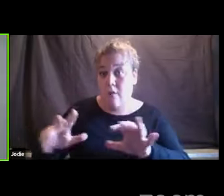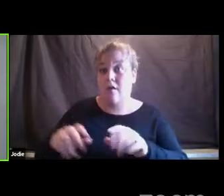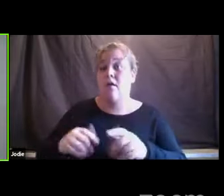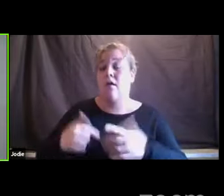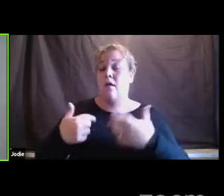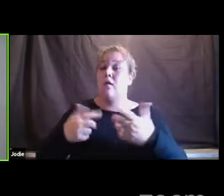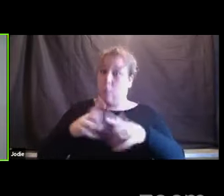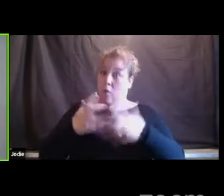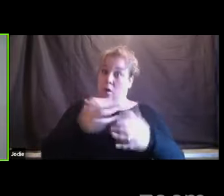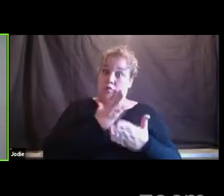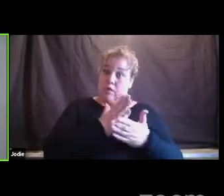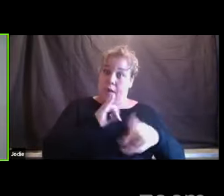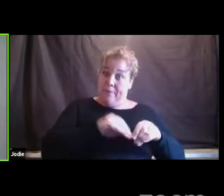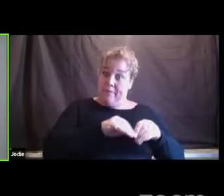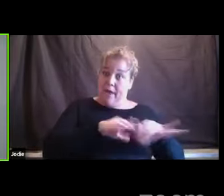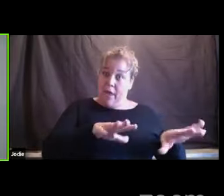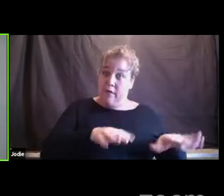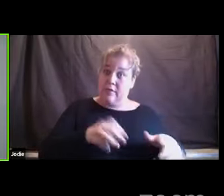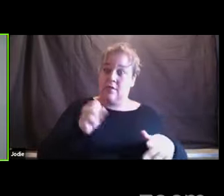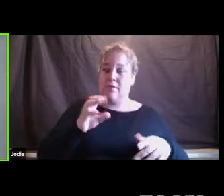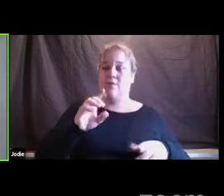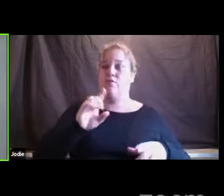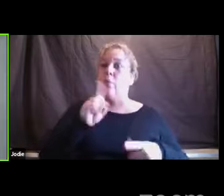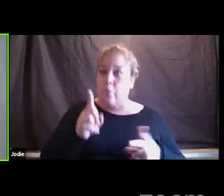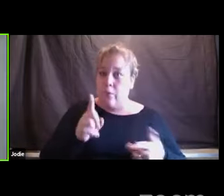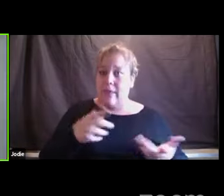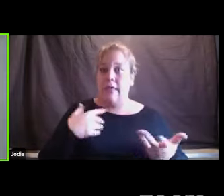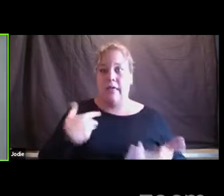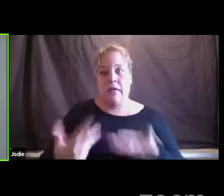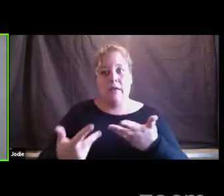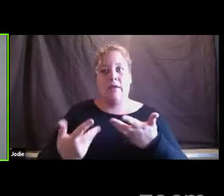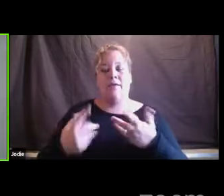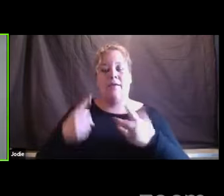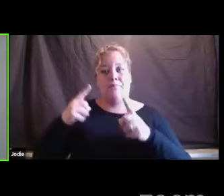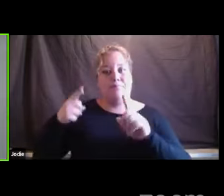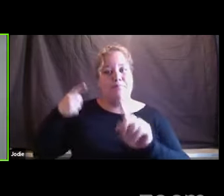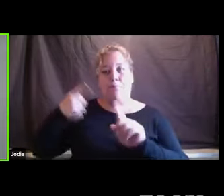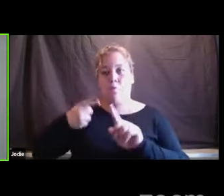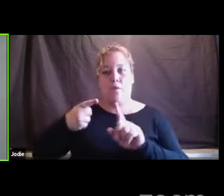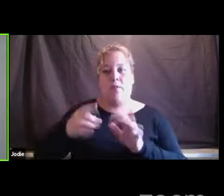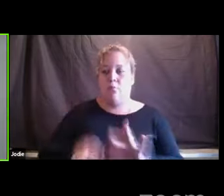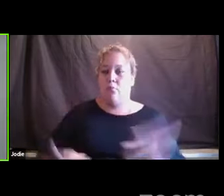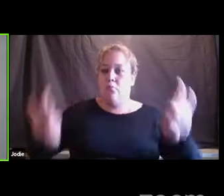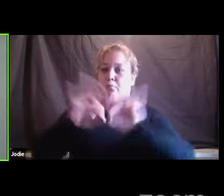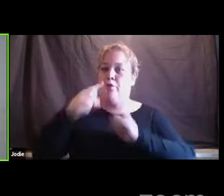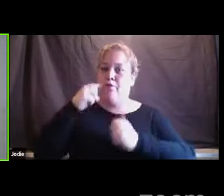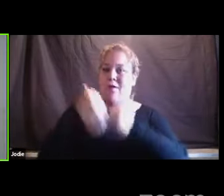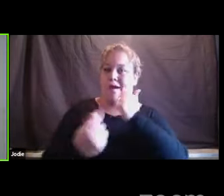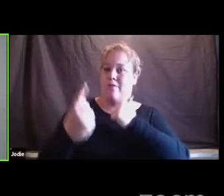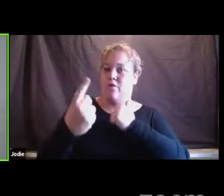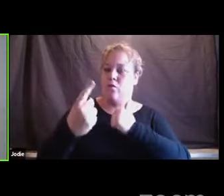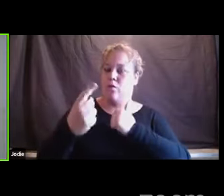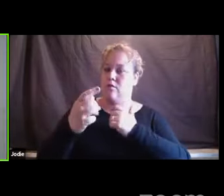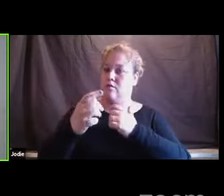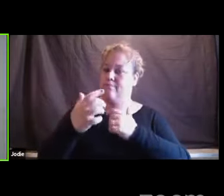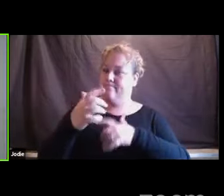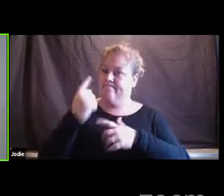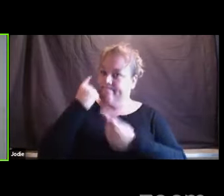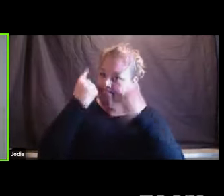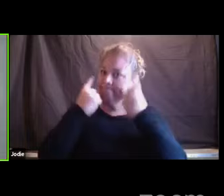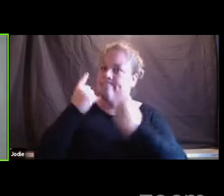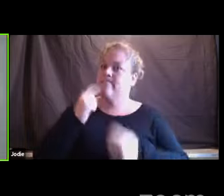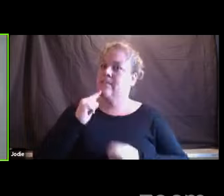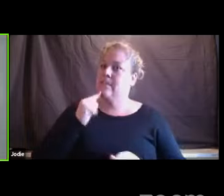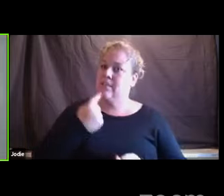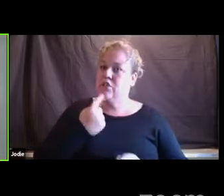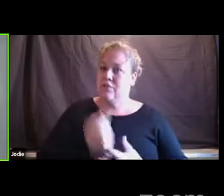So it really comes back to that we have to take this seriously and we have to follow guidelines. And,